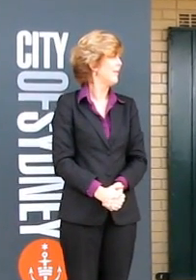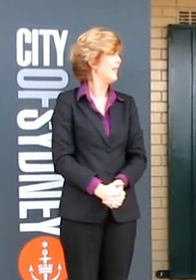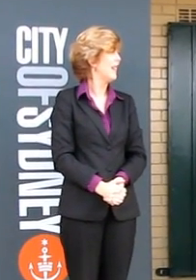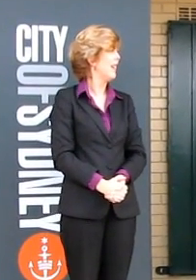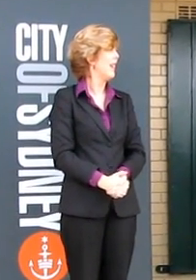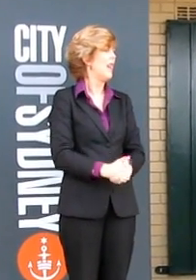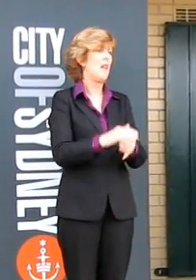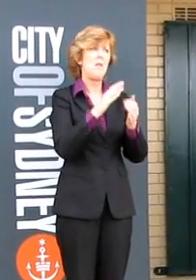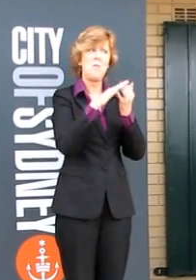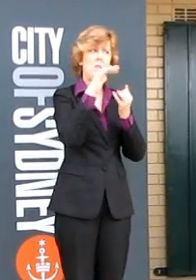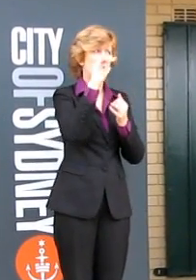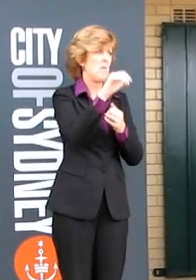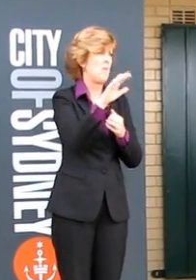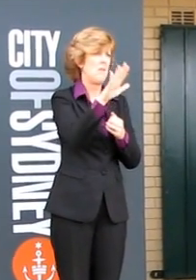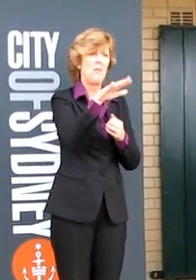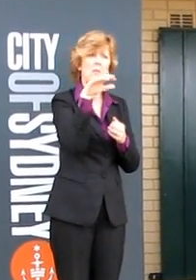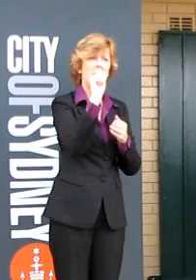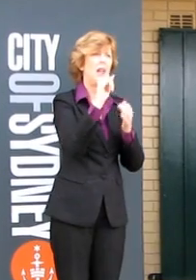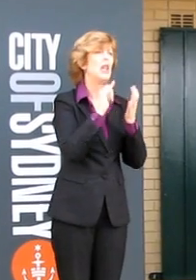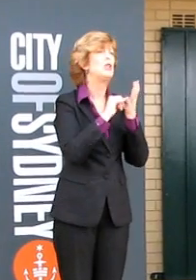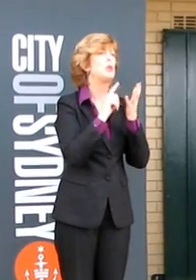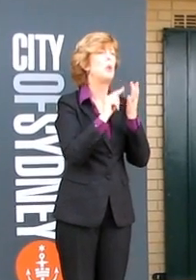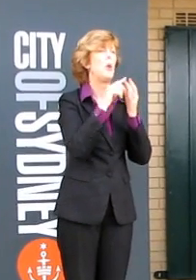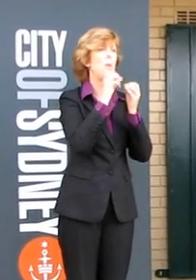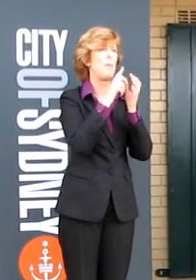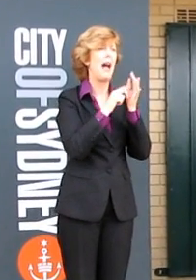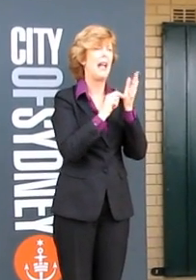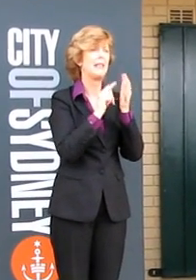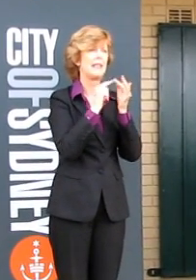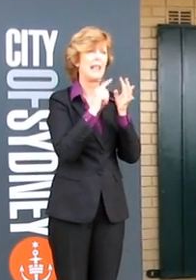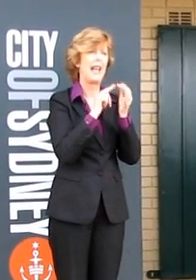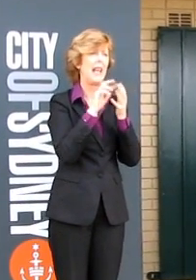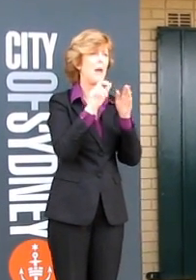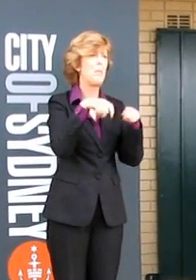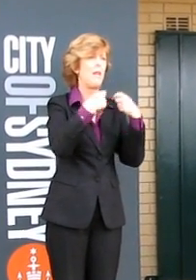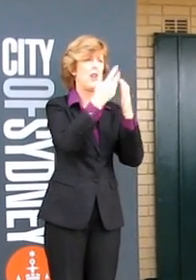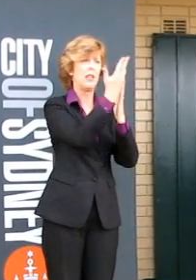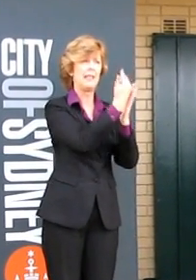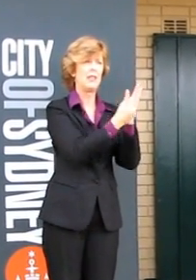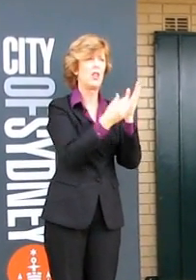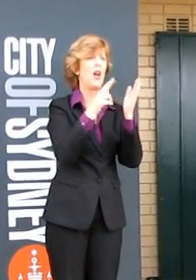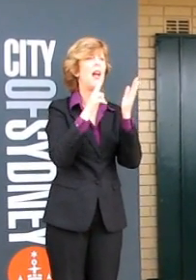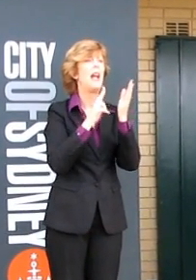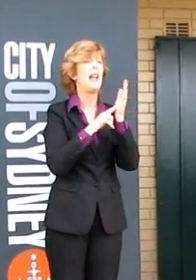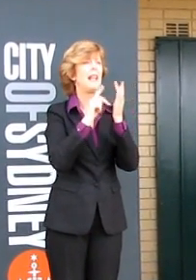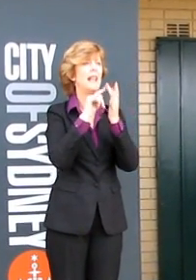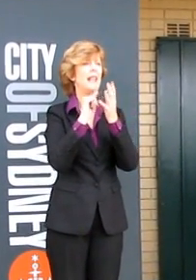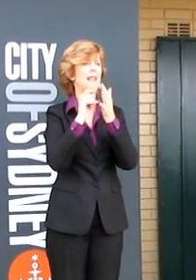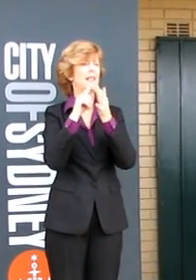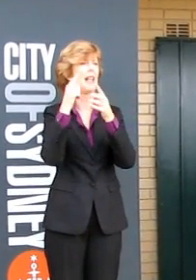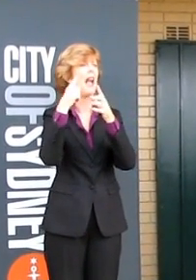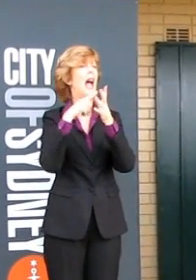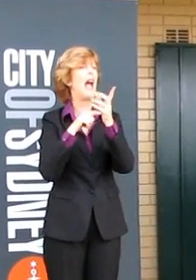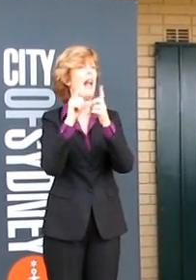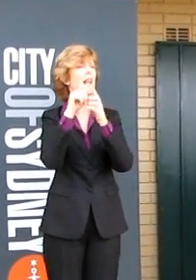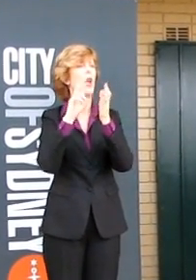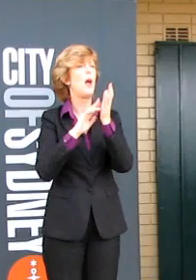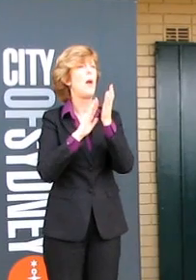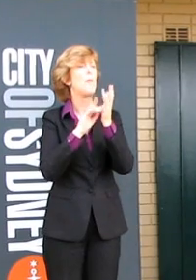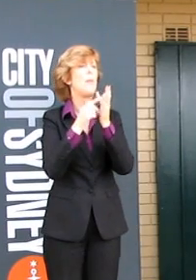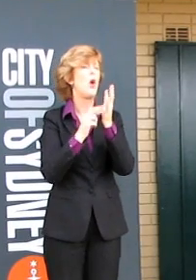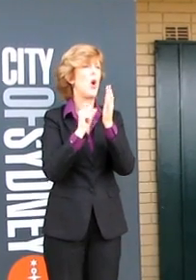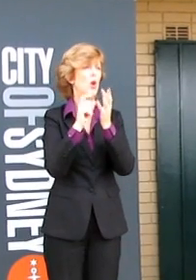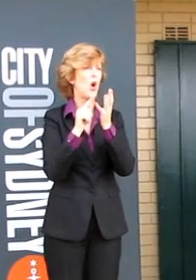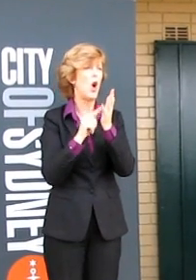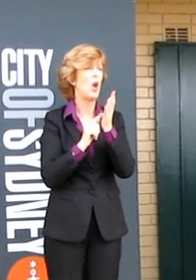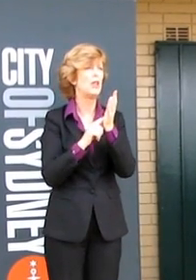The very talented Sue Barnsley has provided the design, and Neeson Merkert Architects have also been responsible for the pool.